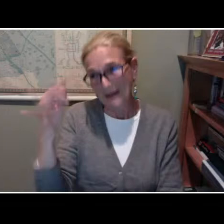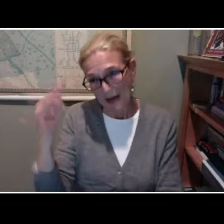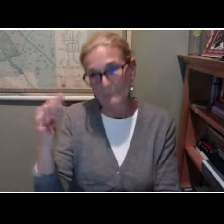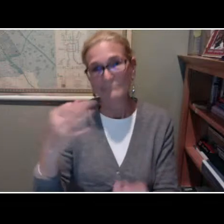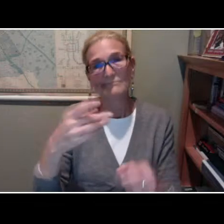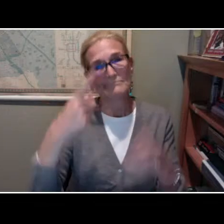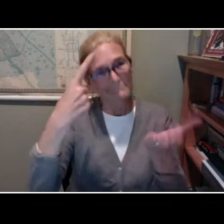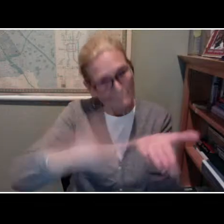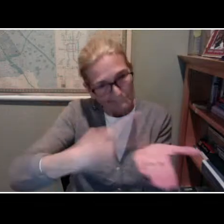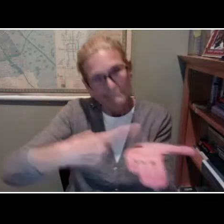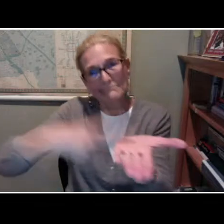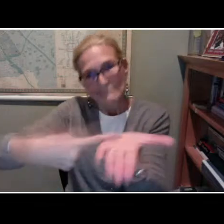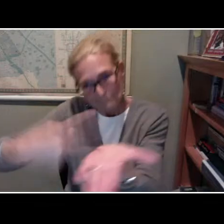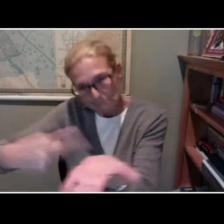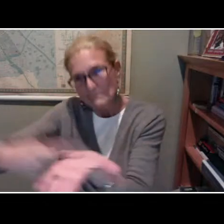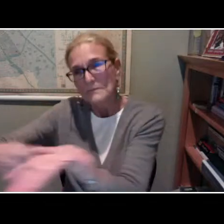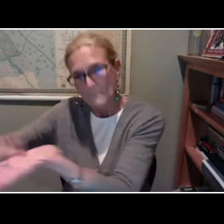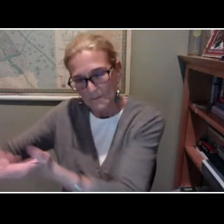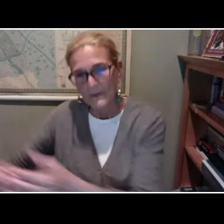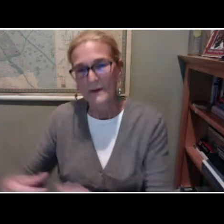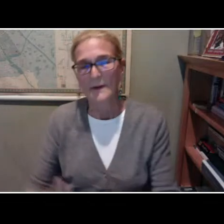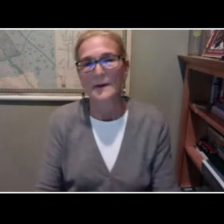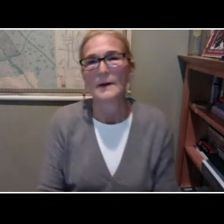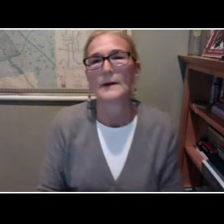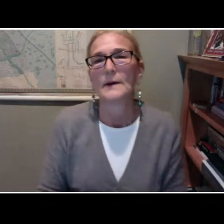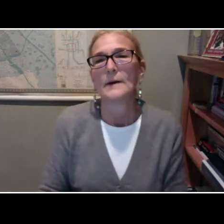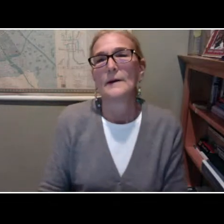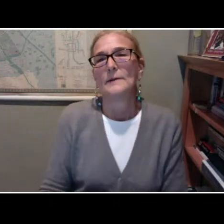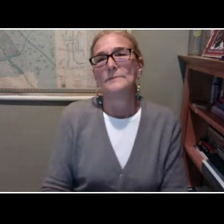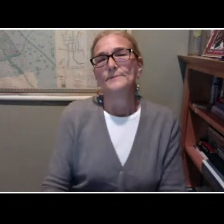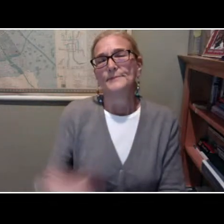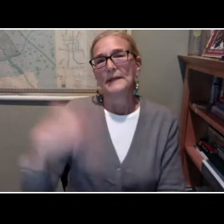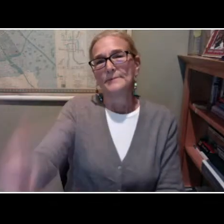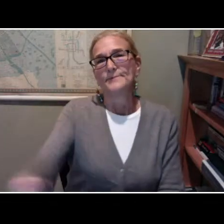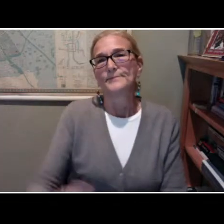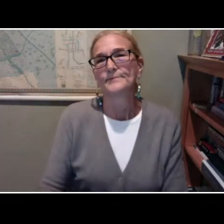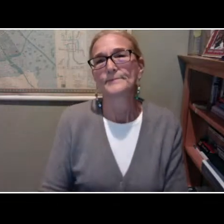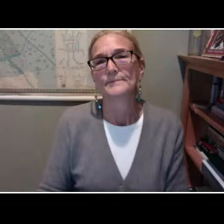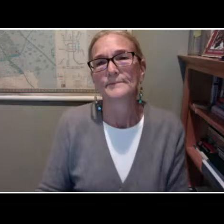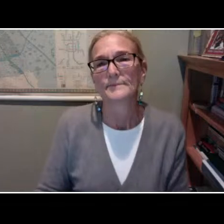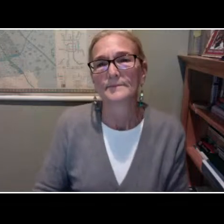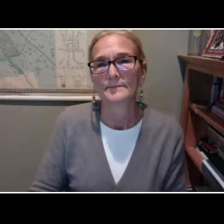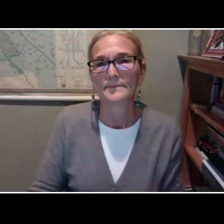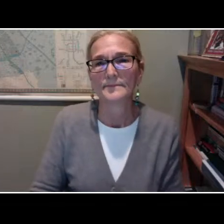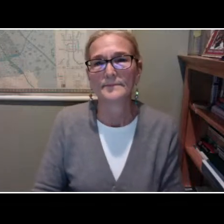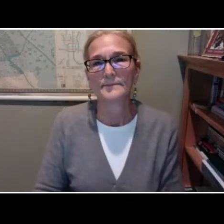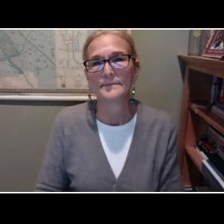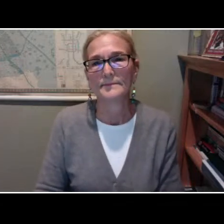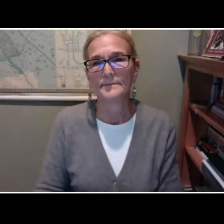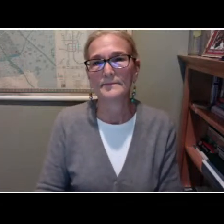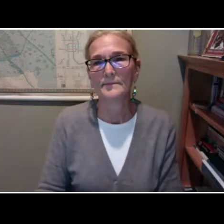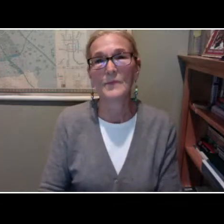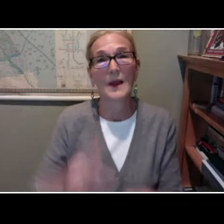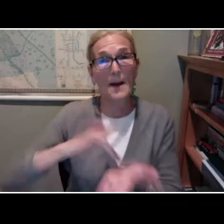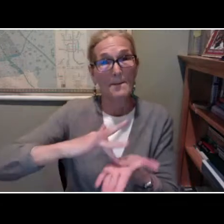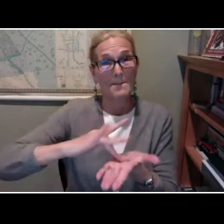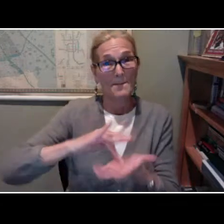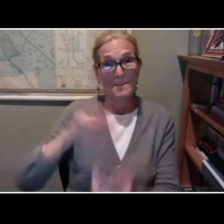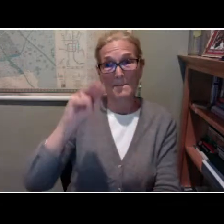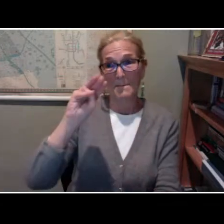Gulati in 2014, 2016, and 2019 makes the argument for language deprivation syndrome.